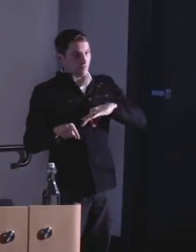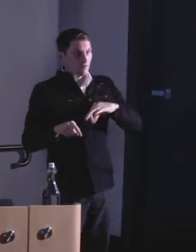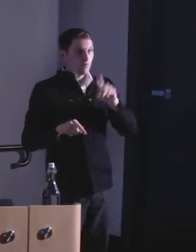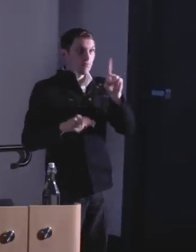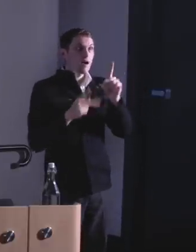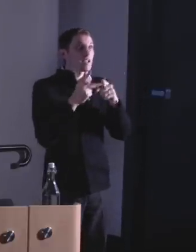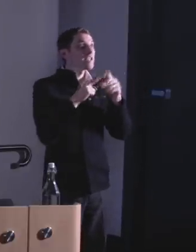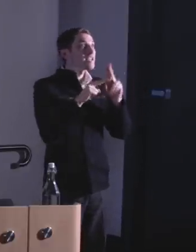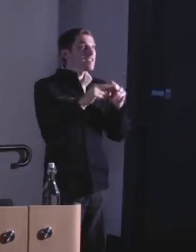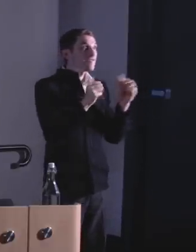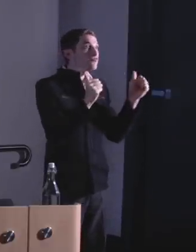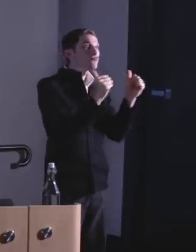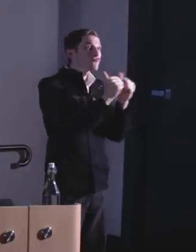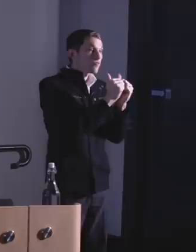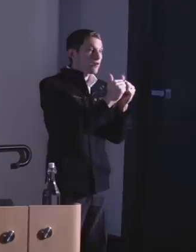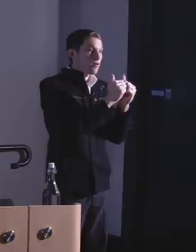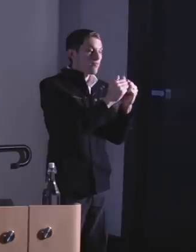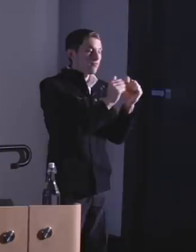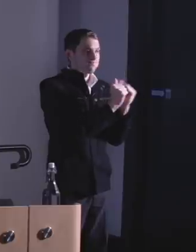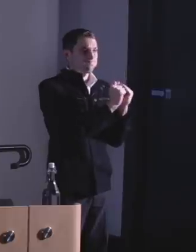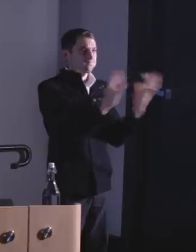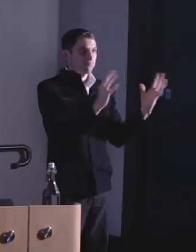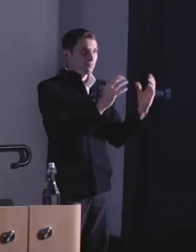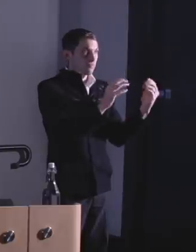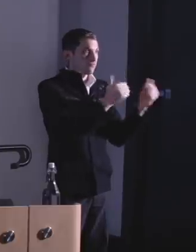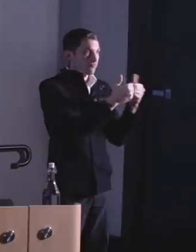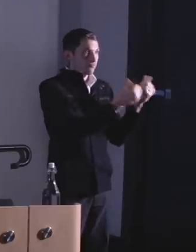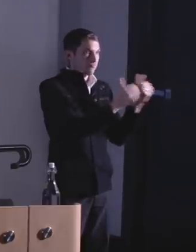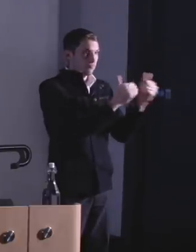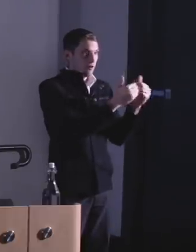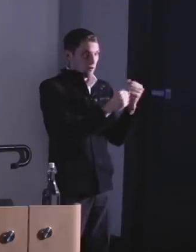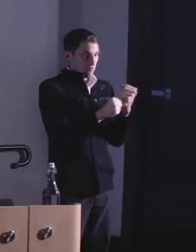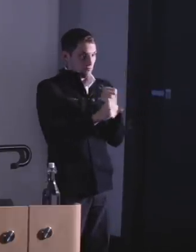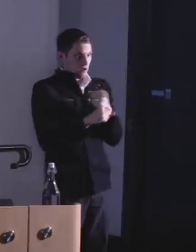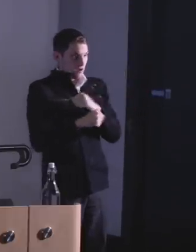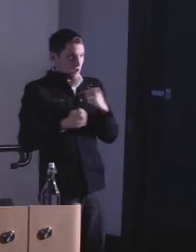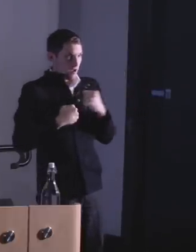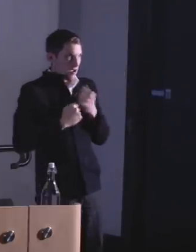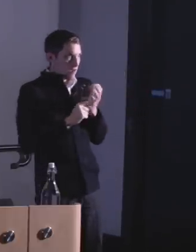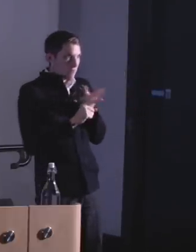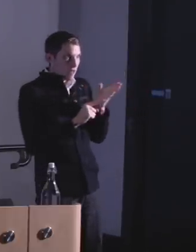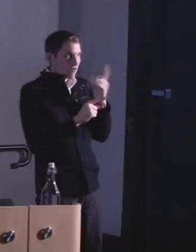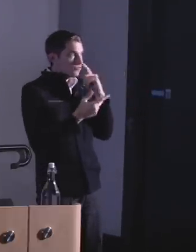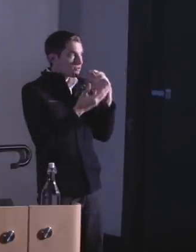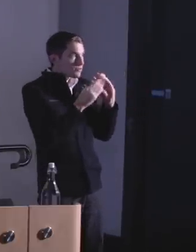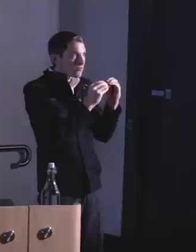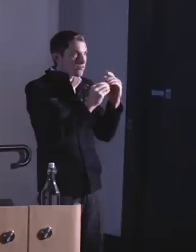no agreement, it makes the pathway and the navigation towards